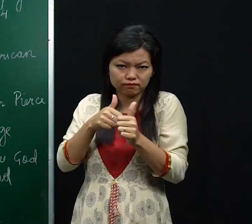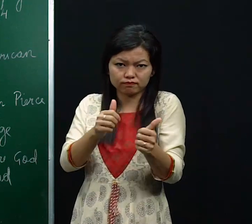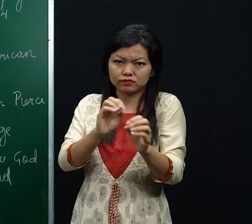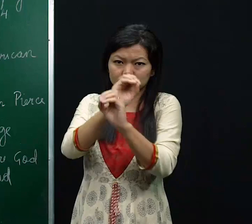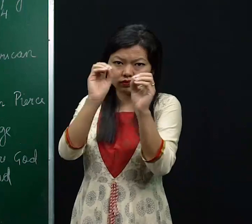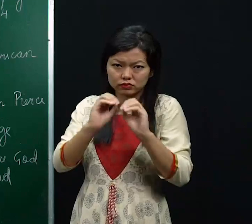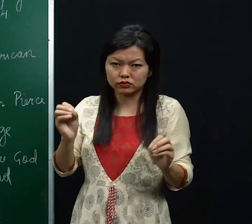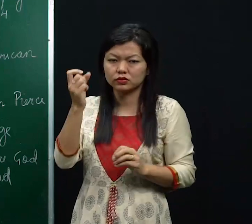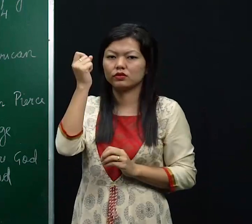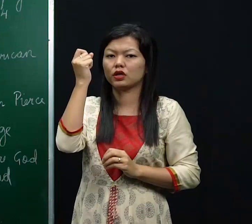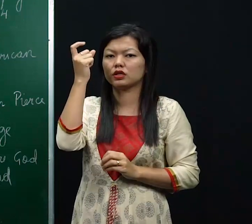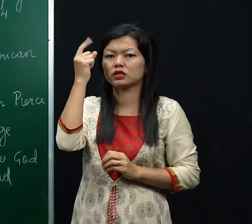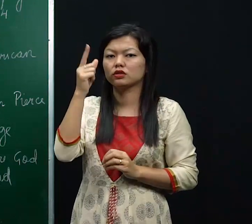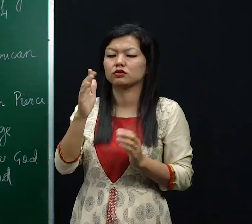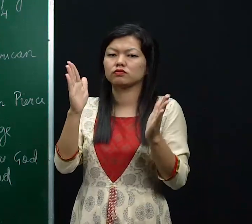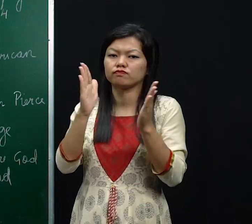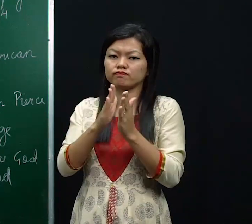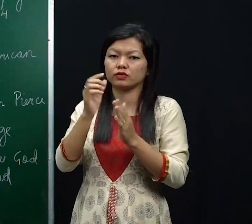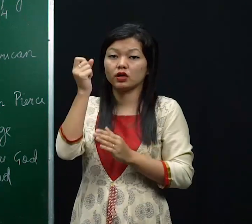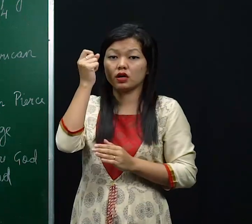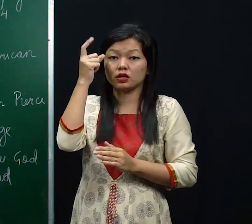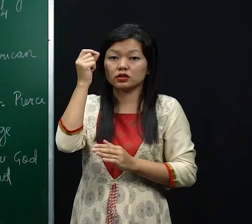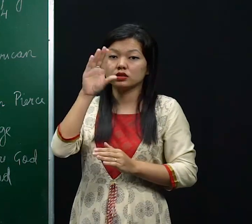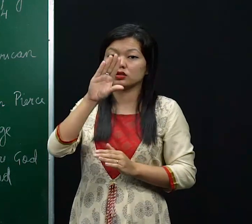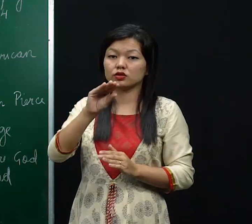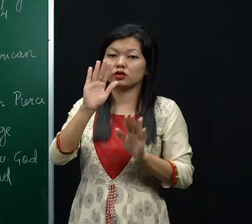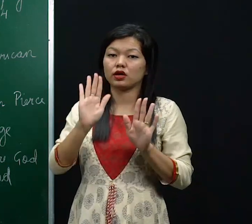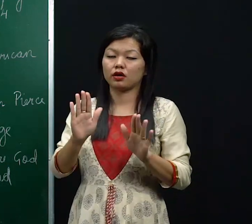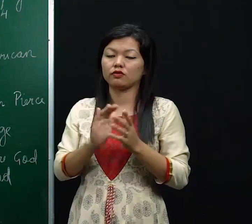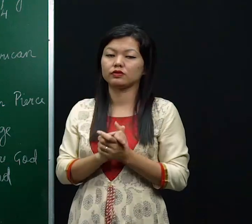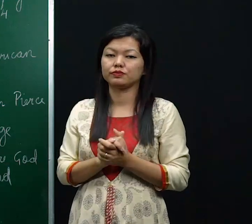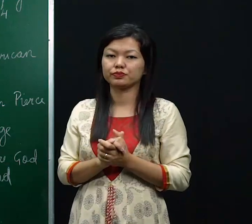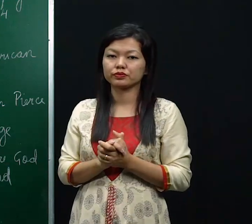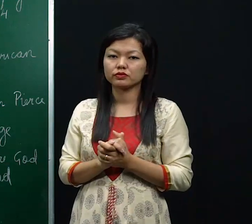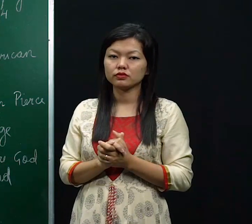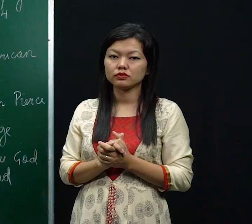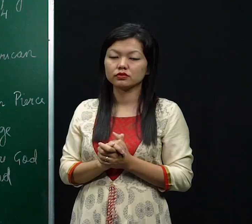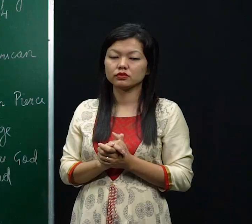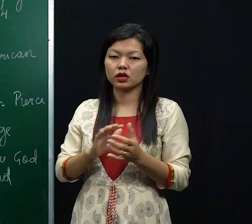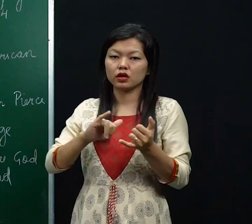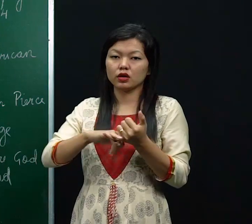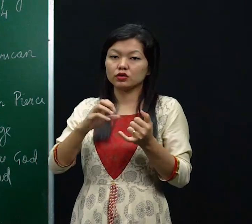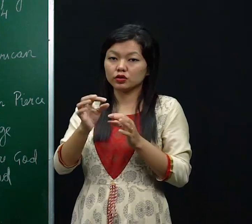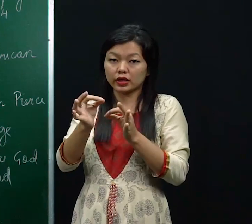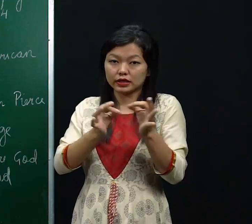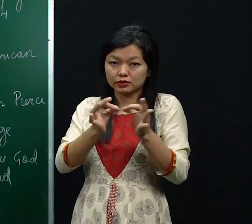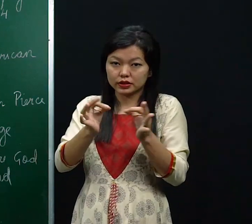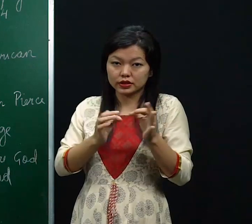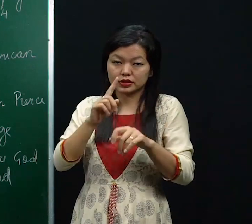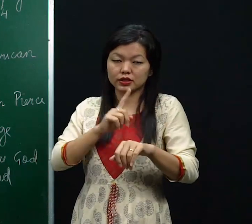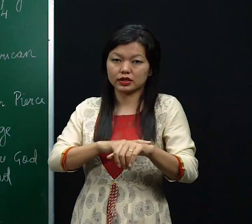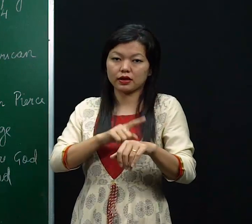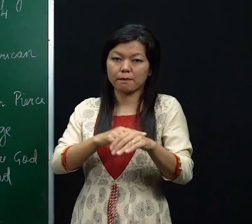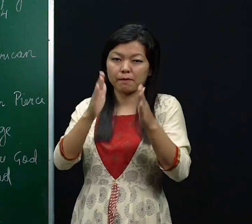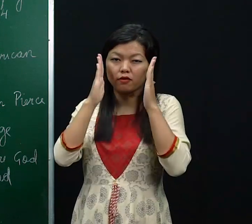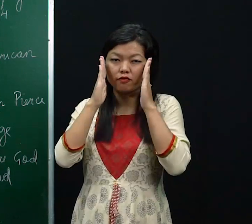again every time I explain, because while the explanations are going on, I want you to stay focused here so that your